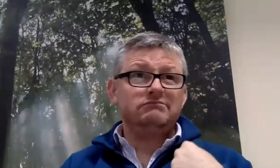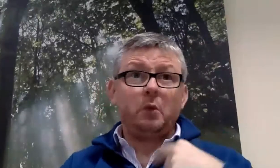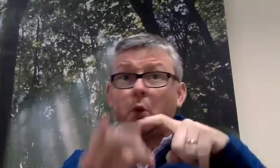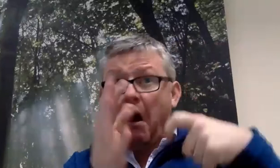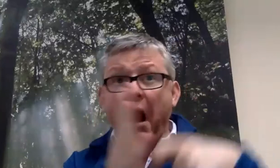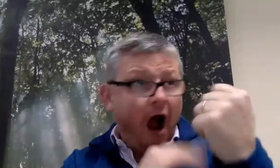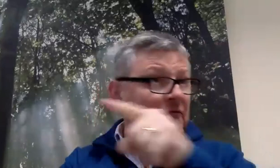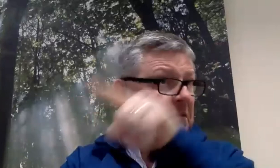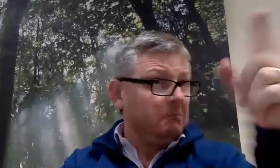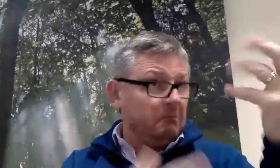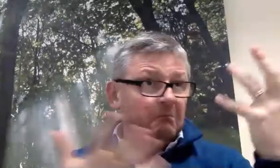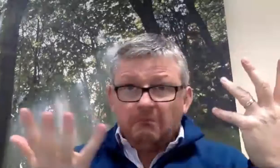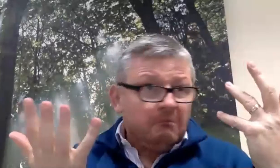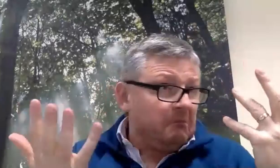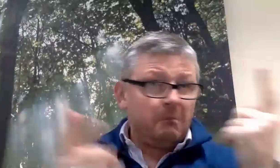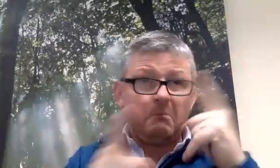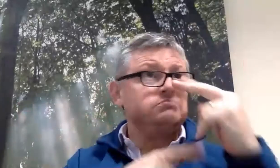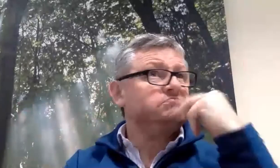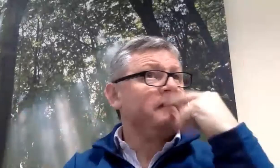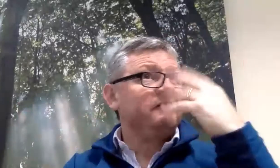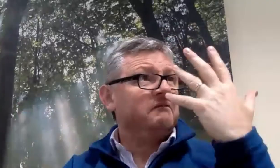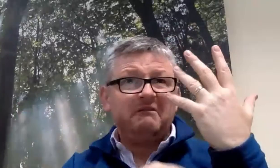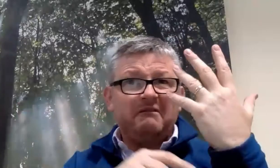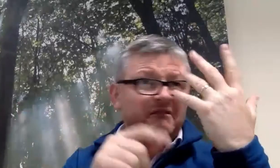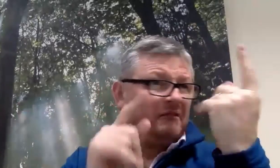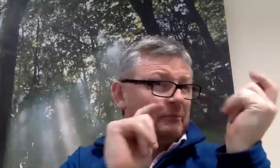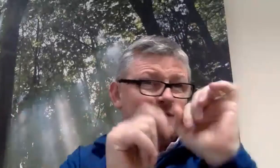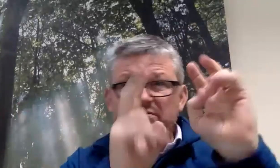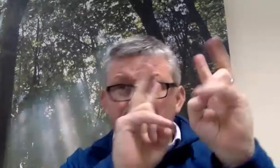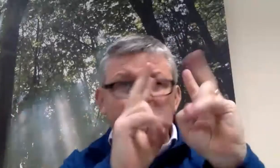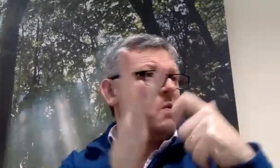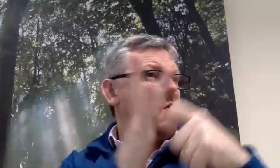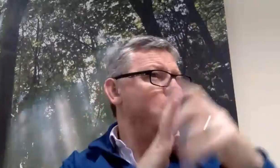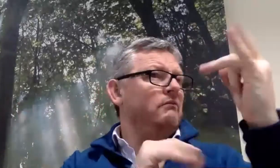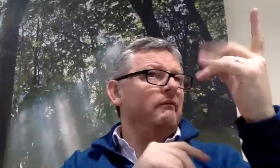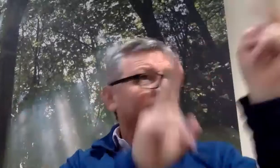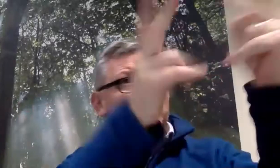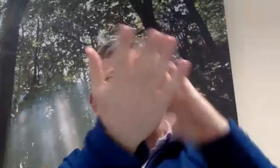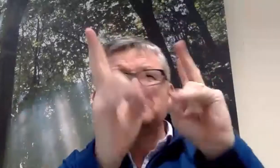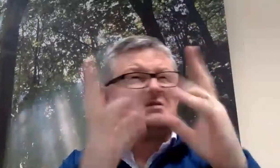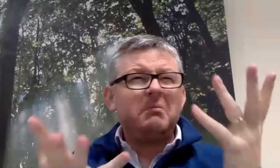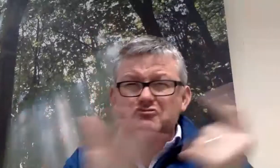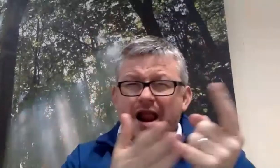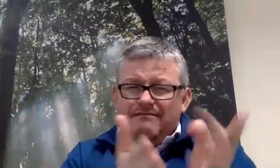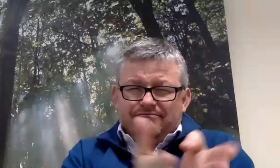that they're using QR cards to bring signed content up to people.